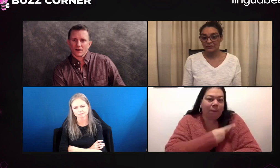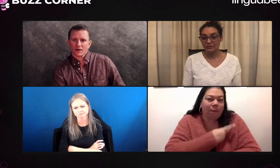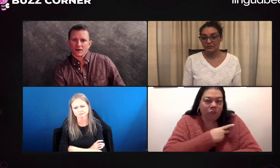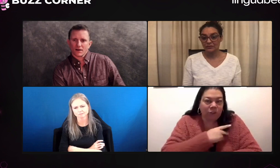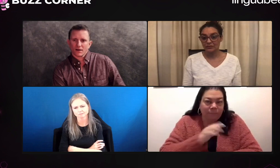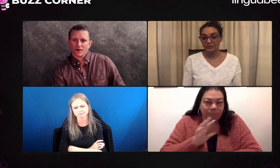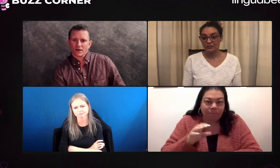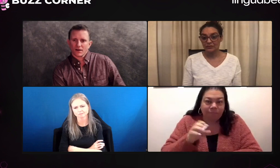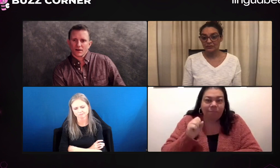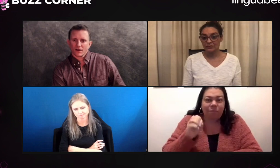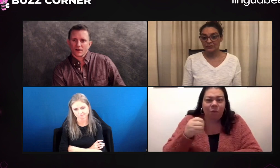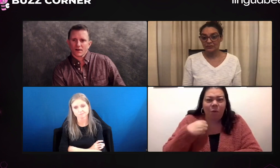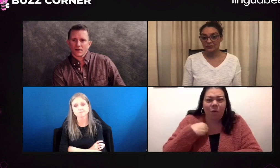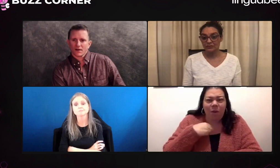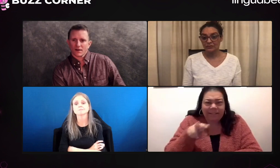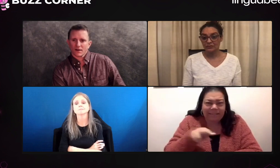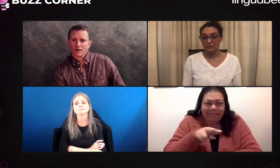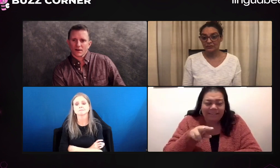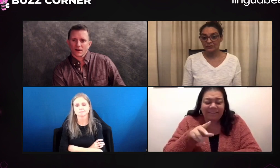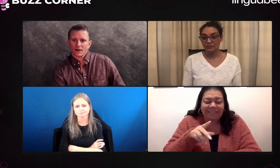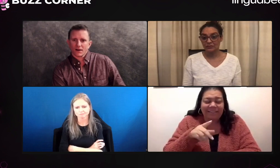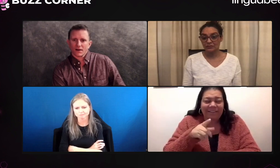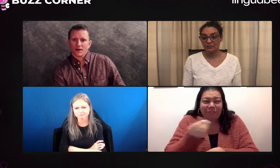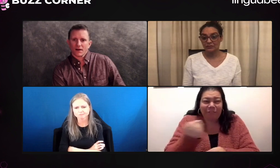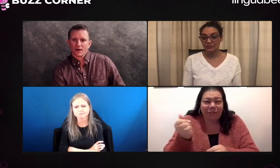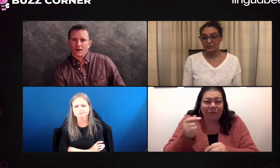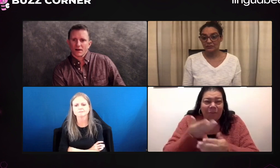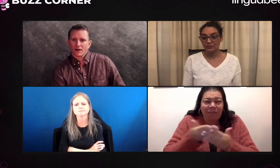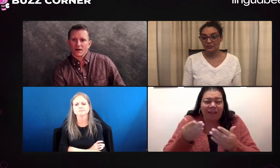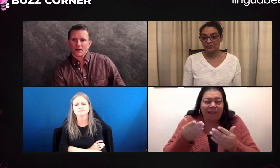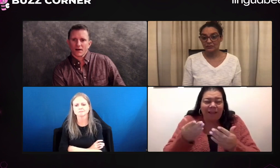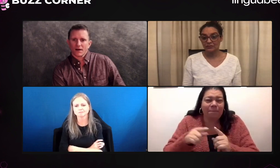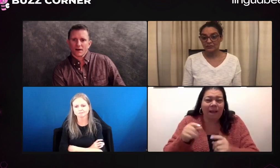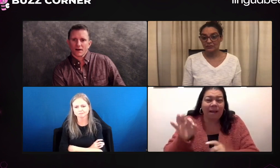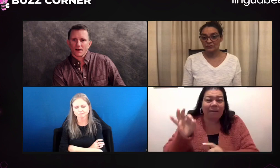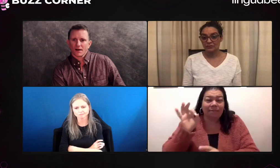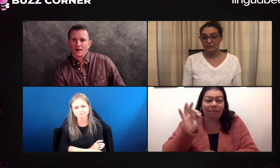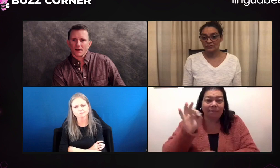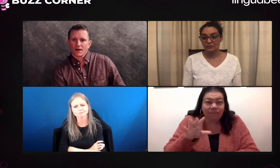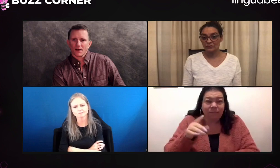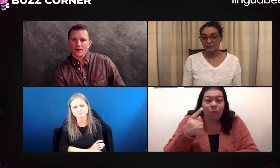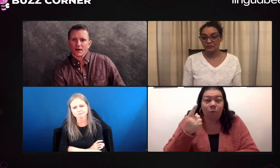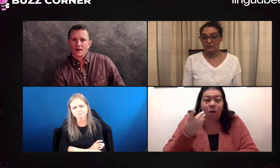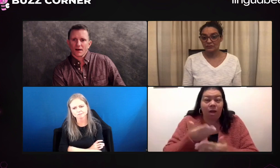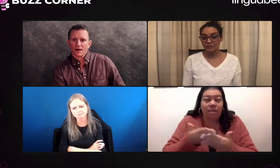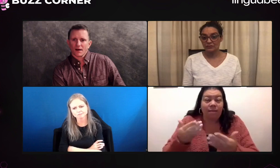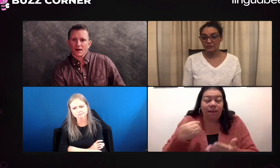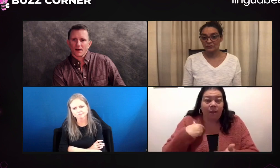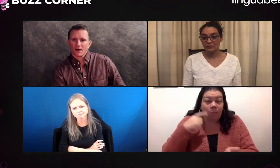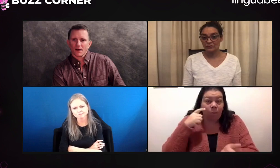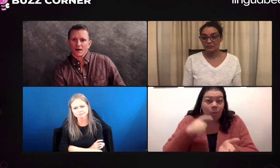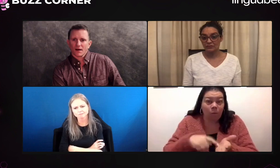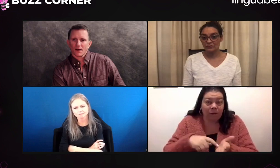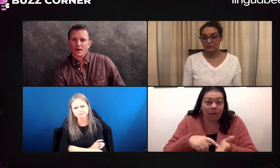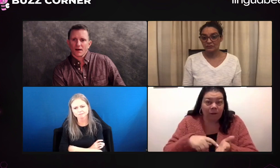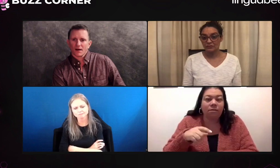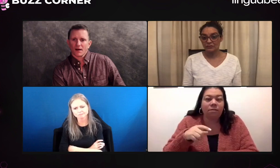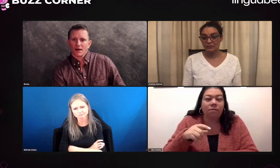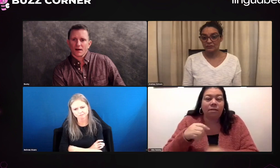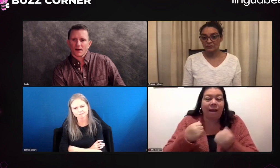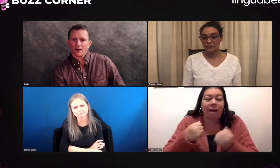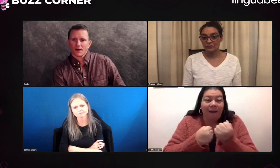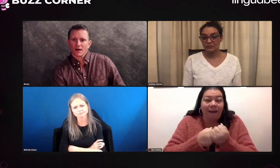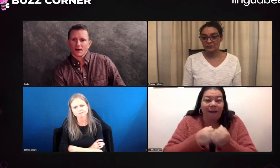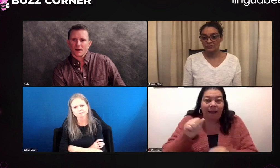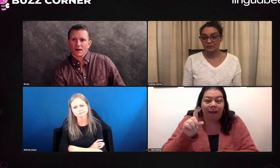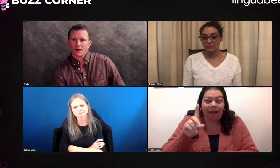there was a situation that happened yesterday with the patient. And there's a few things that happened.